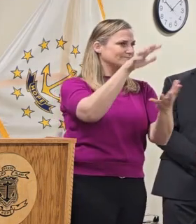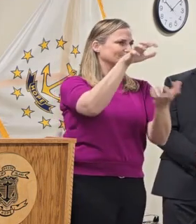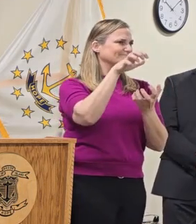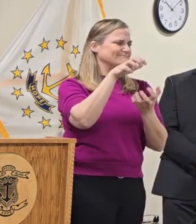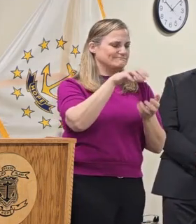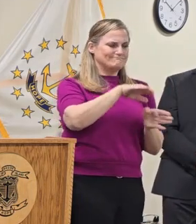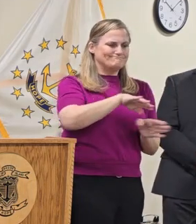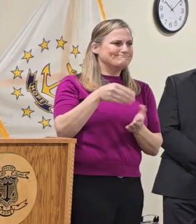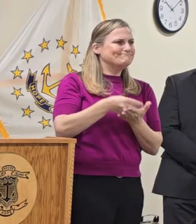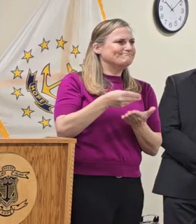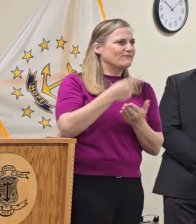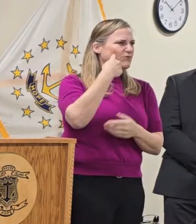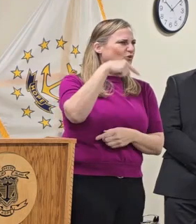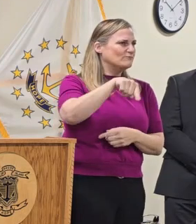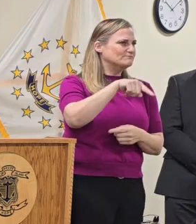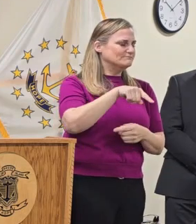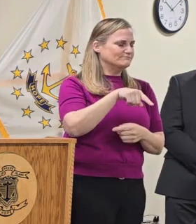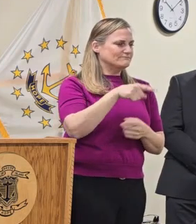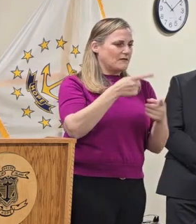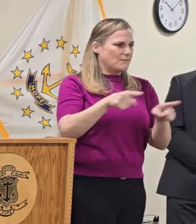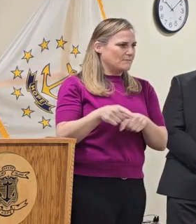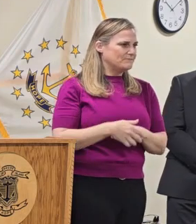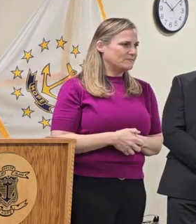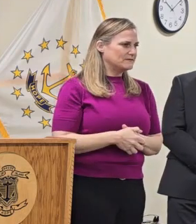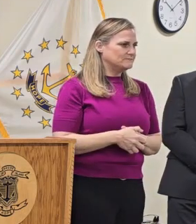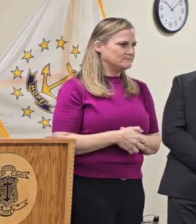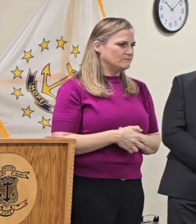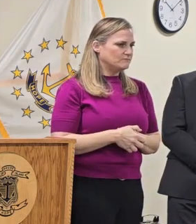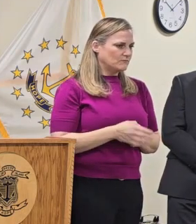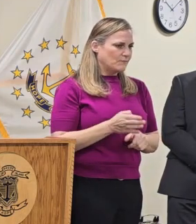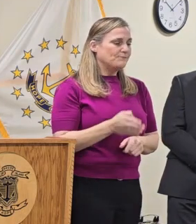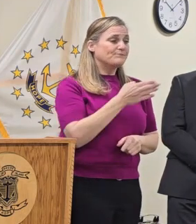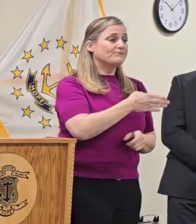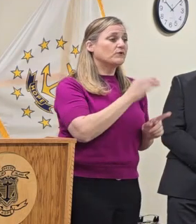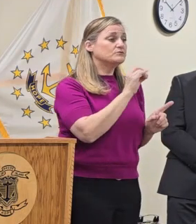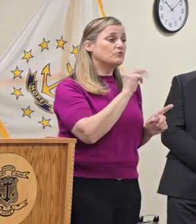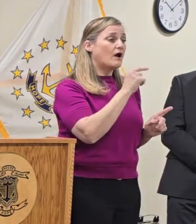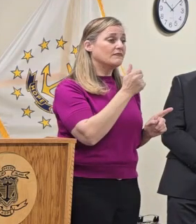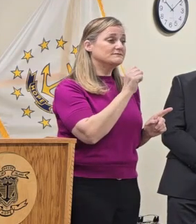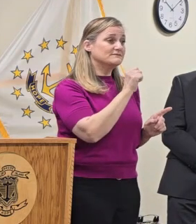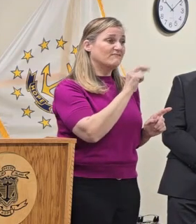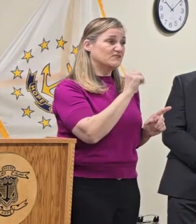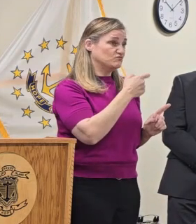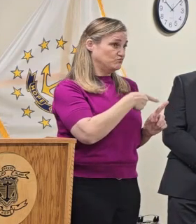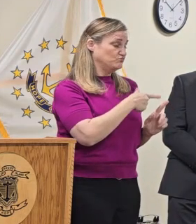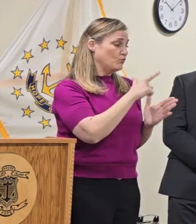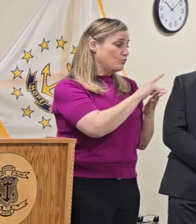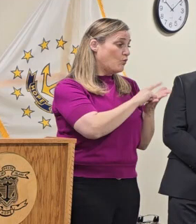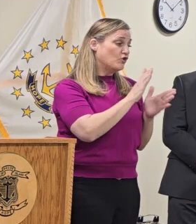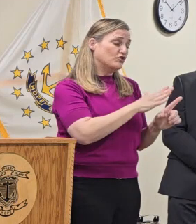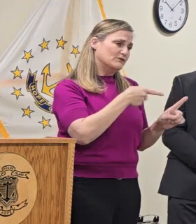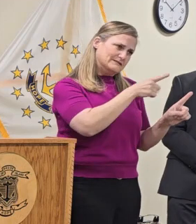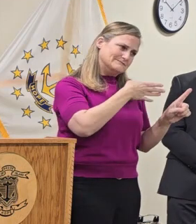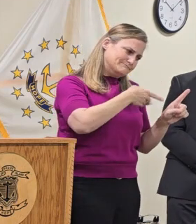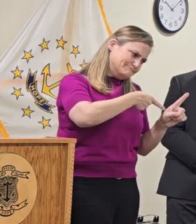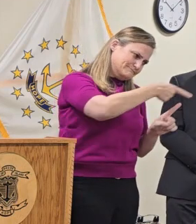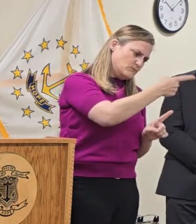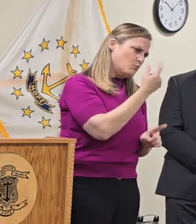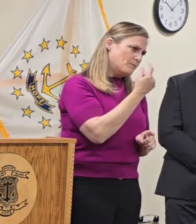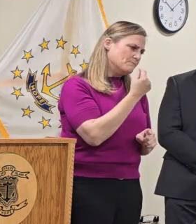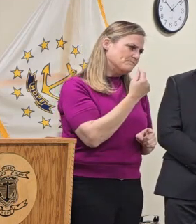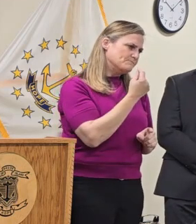His firm brings substantial legal expertise in the construction sector, which will be essential in this